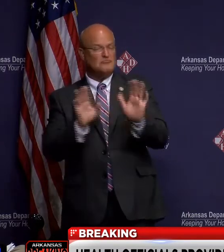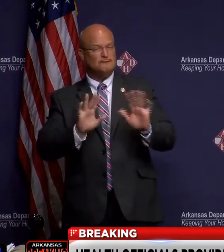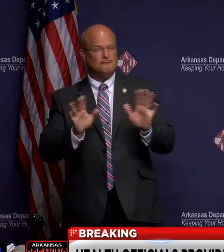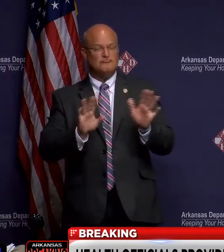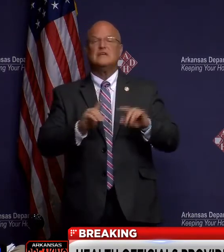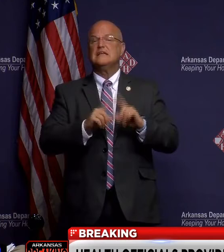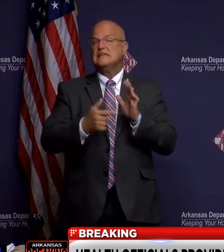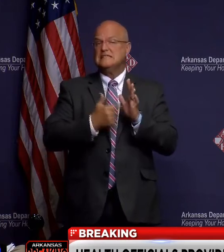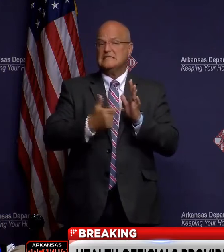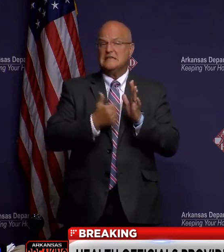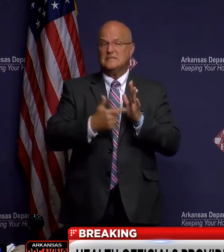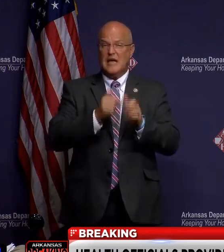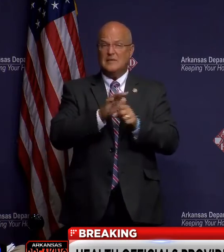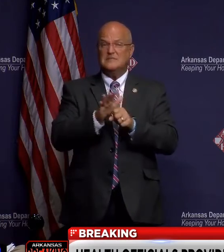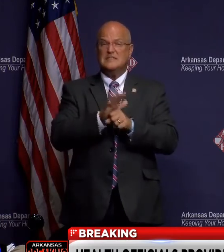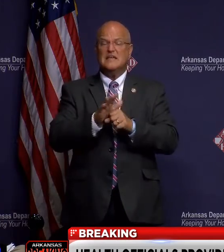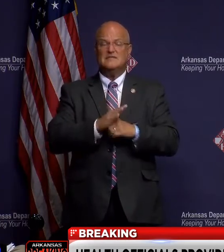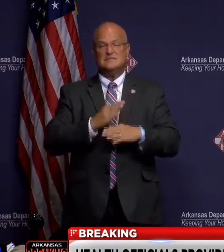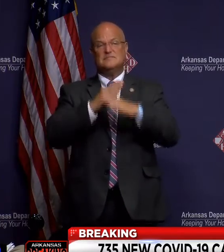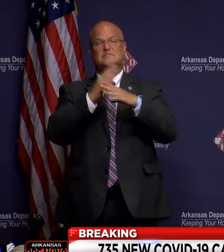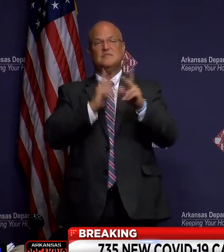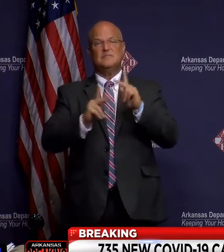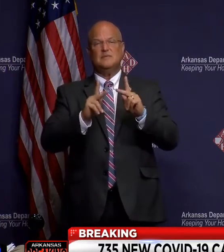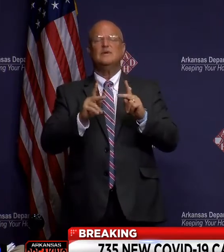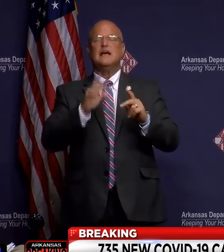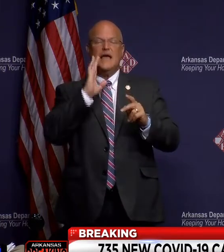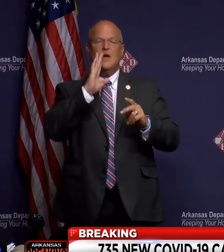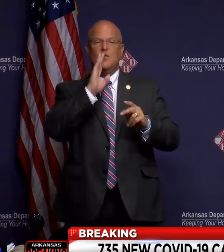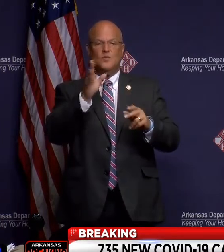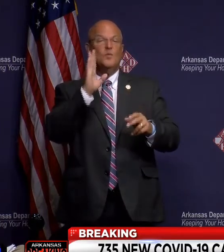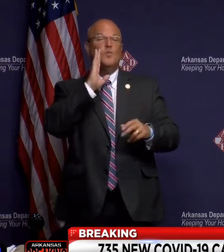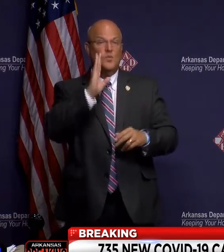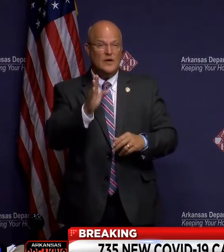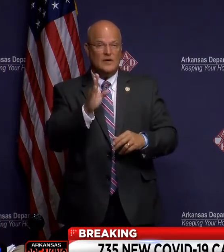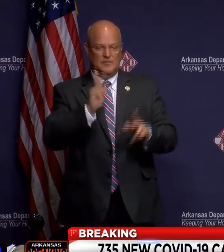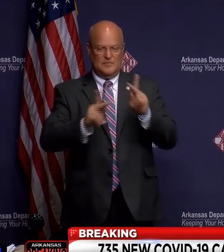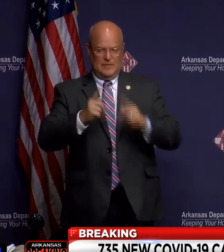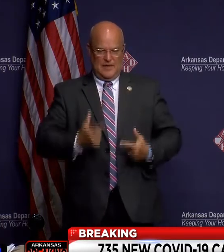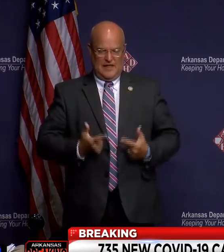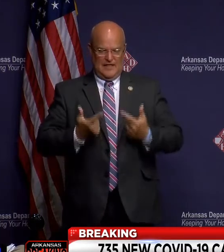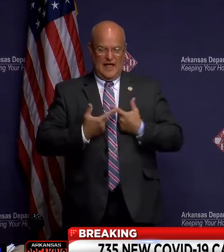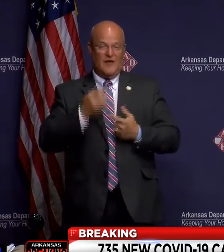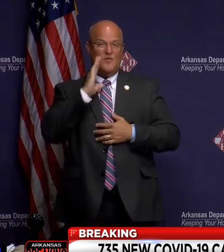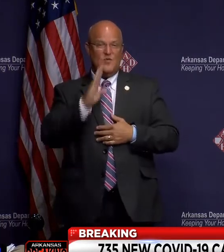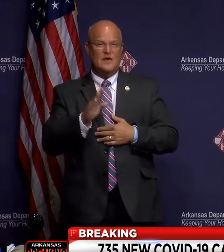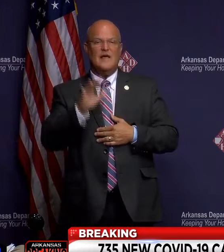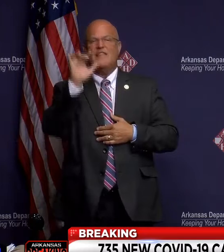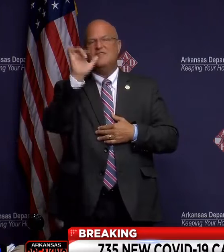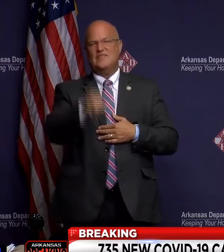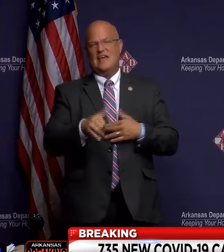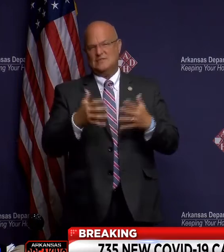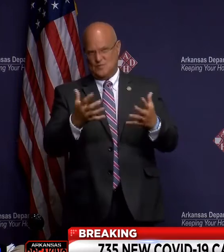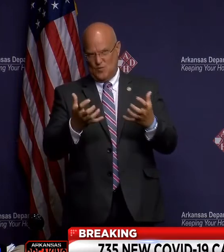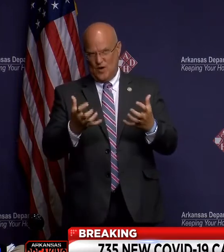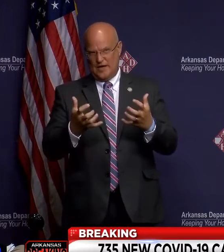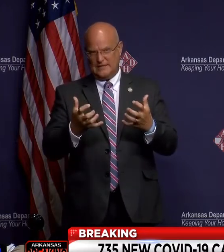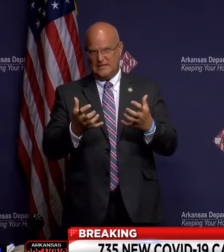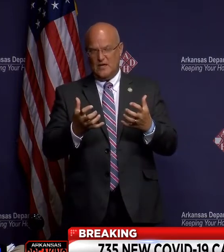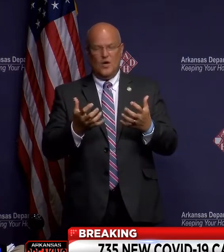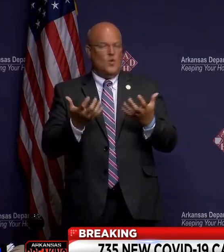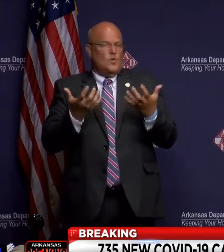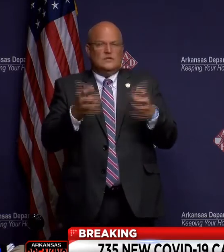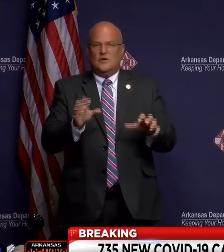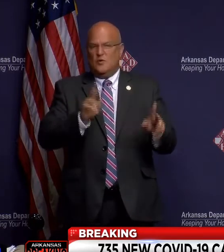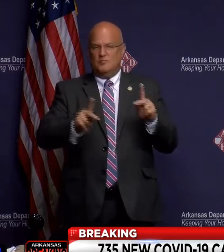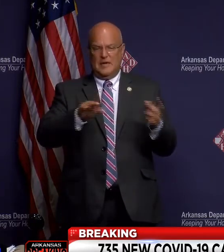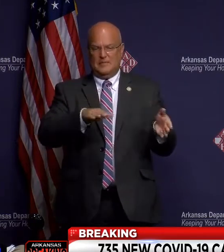in some cases it's enough to keep people alive. And that is really what we want to do. We want to prevent people from